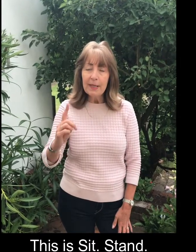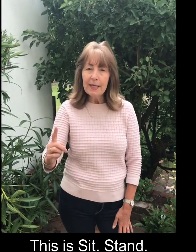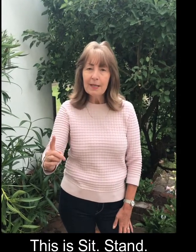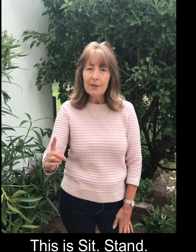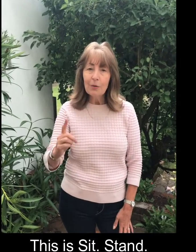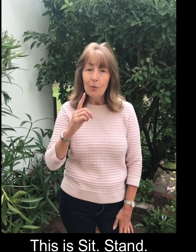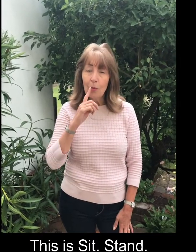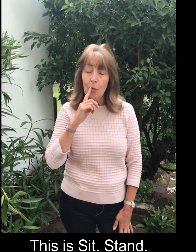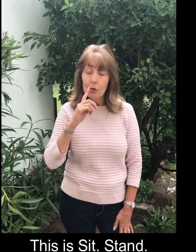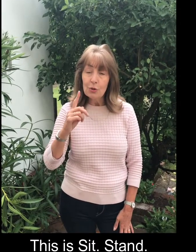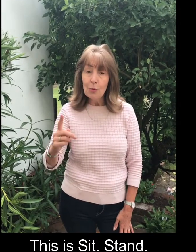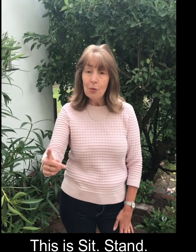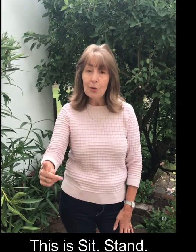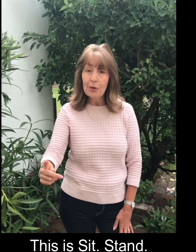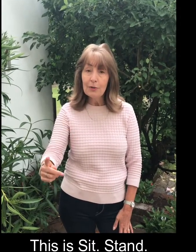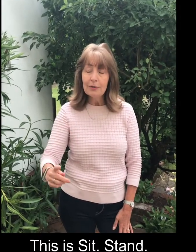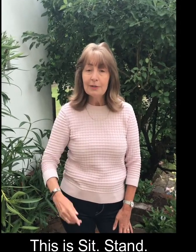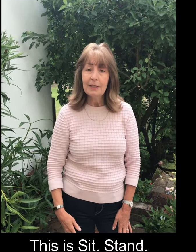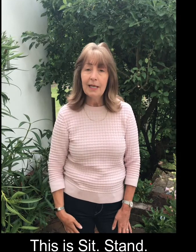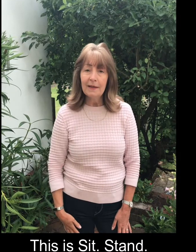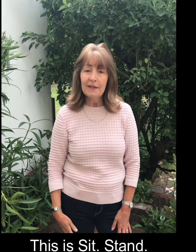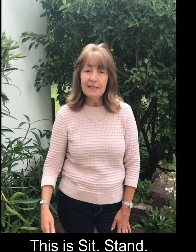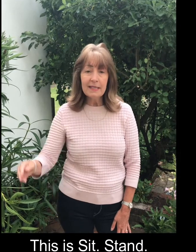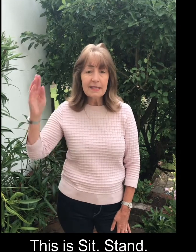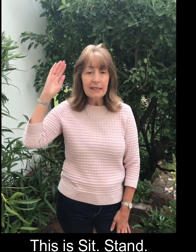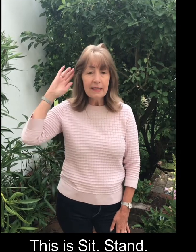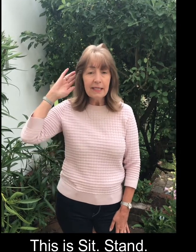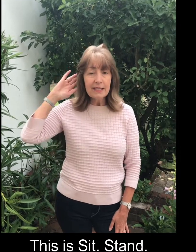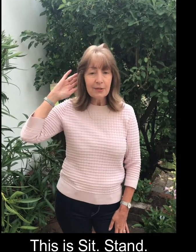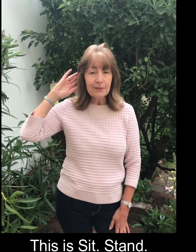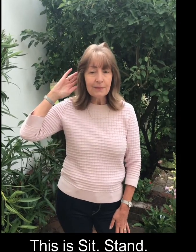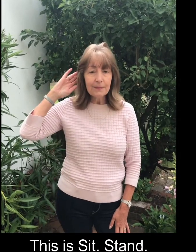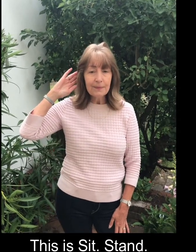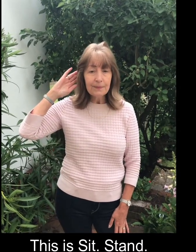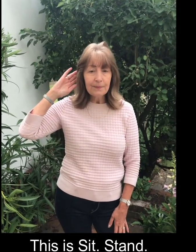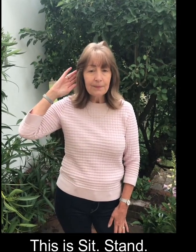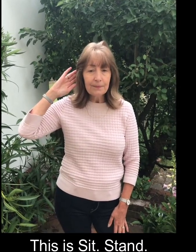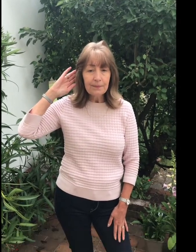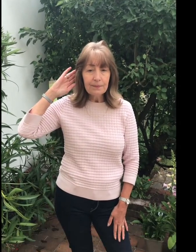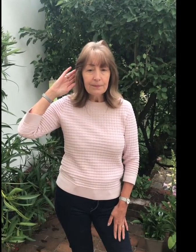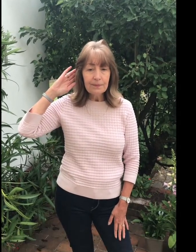speak or talk, and this is listen.